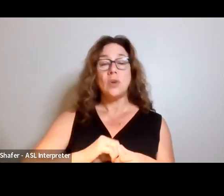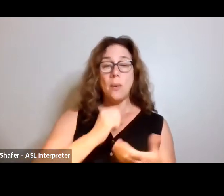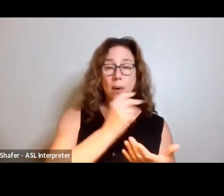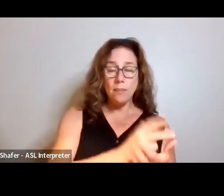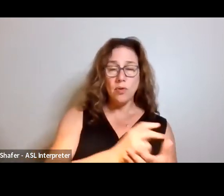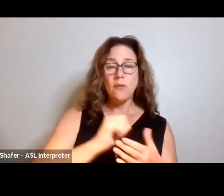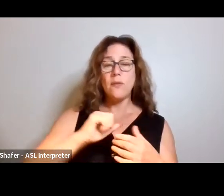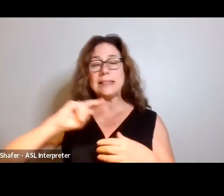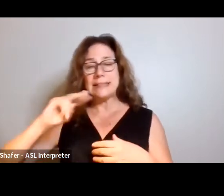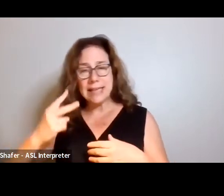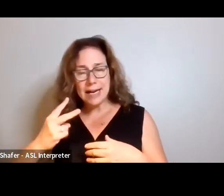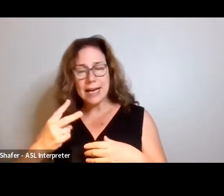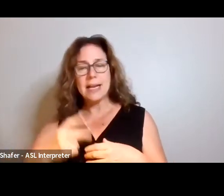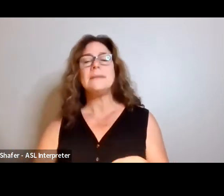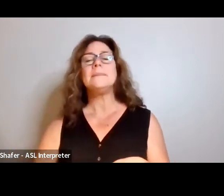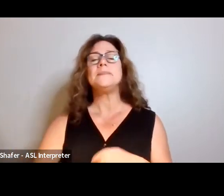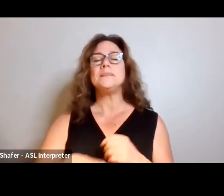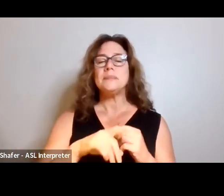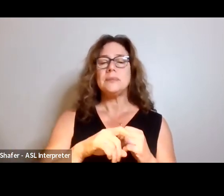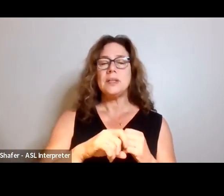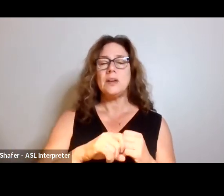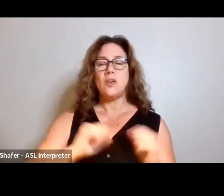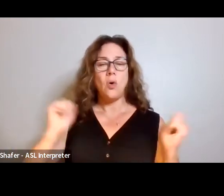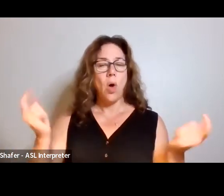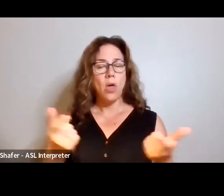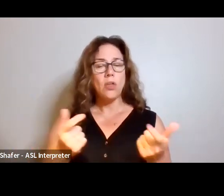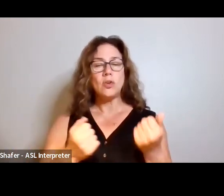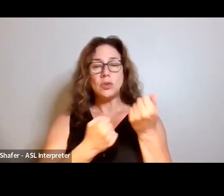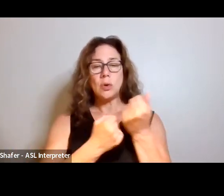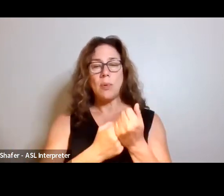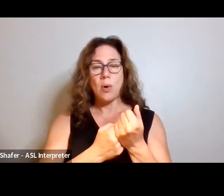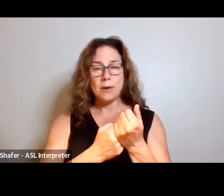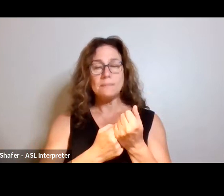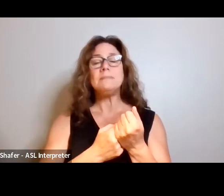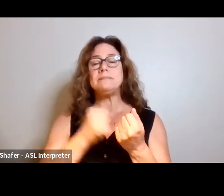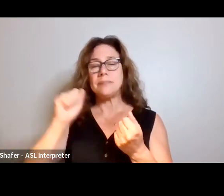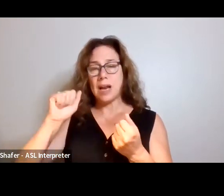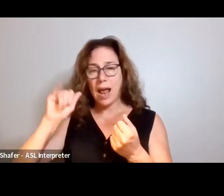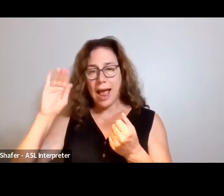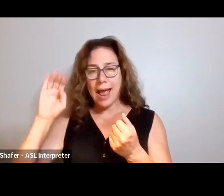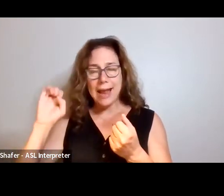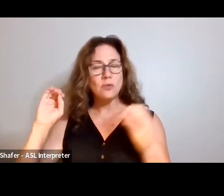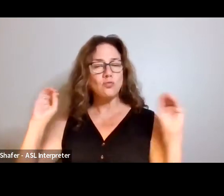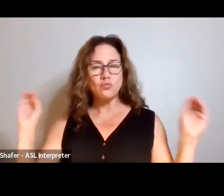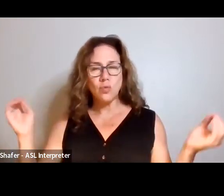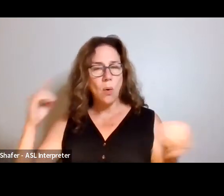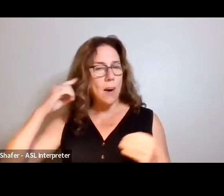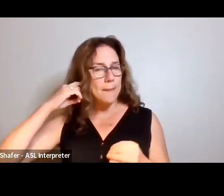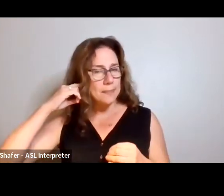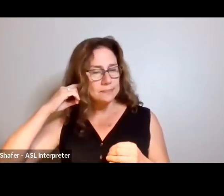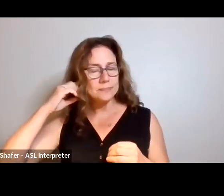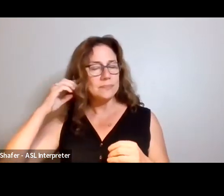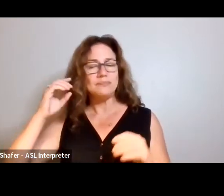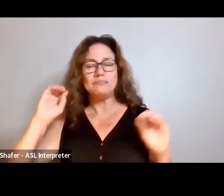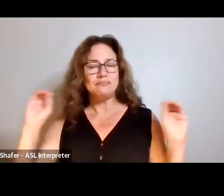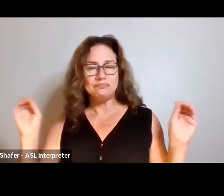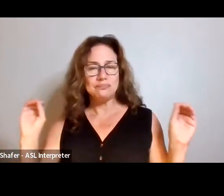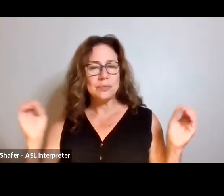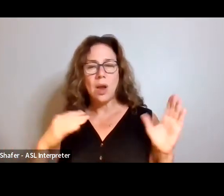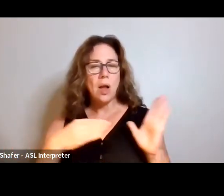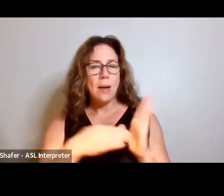seconded by trustee Jacobson. All those in favor, please say aye. Aye. Aye. Any opposed? Hearing none. Motion carried for